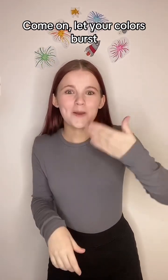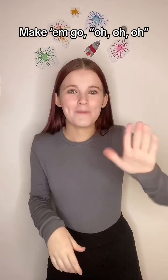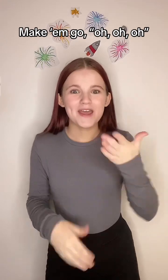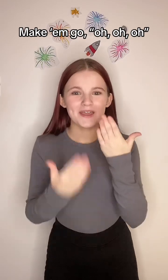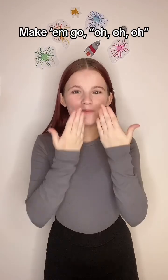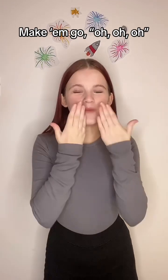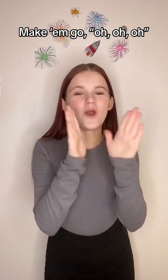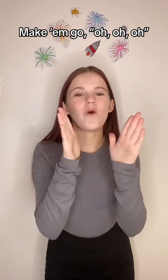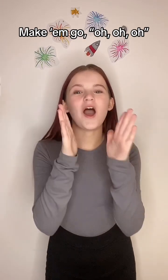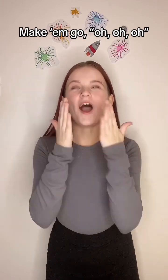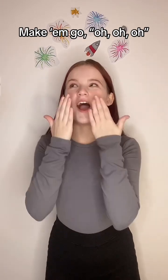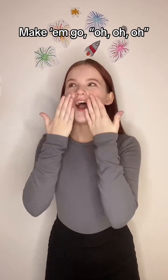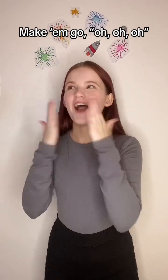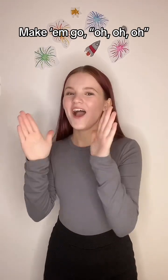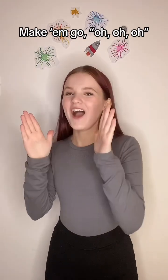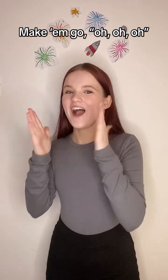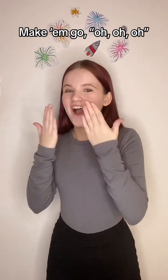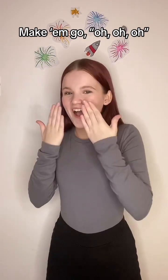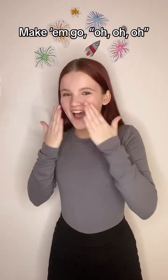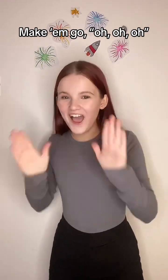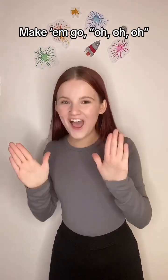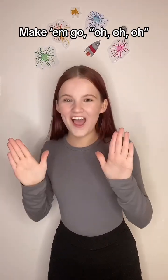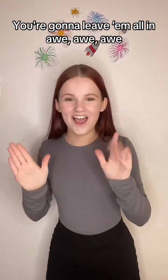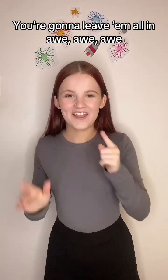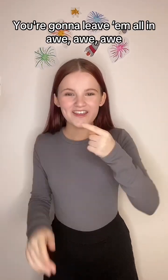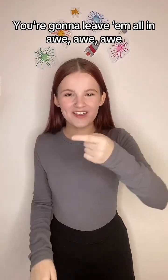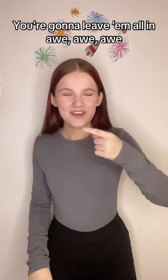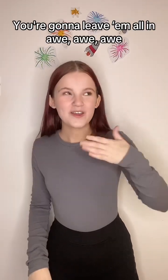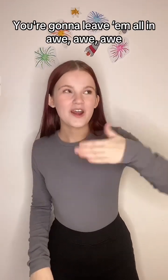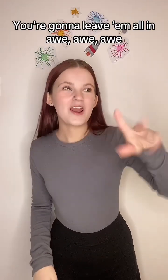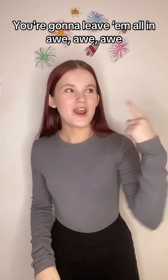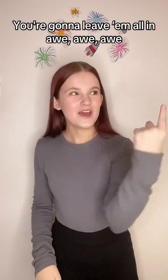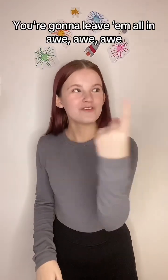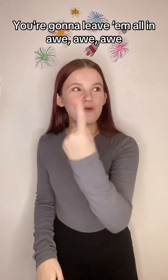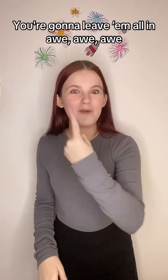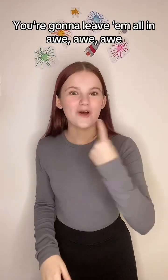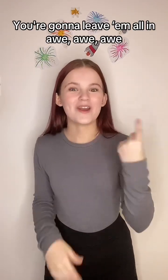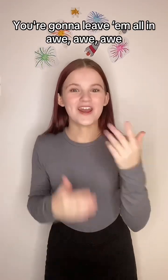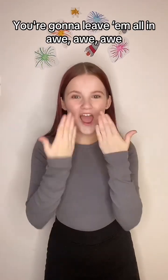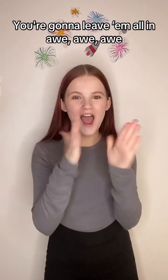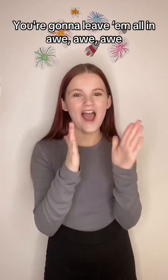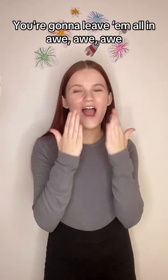Make em go ah ah ah. You're gonna leave em all in awe.